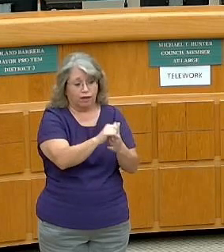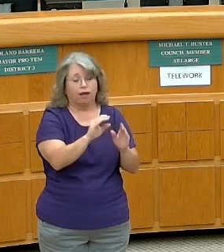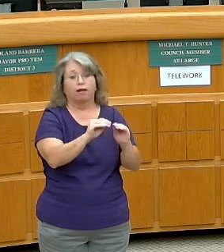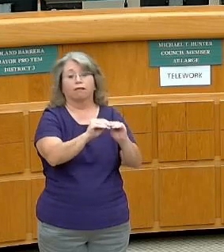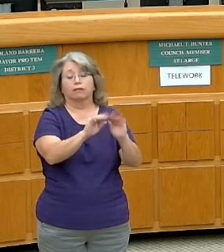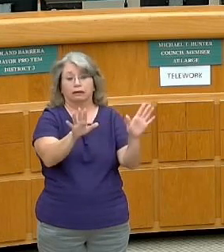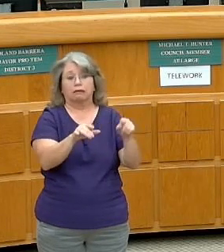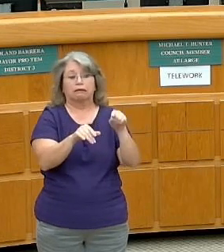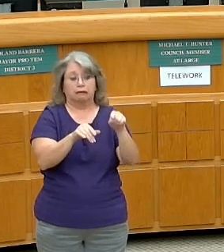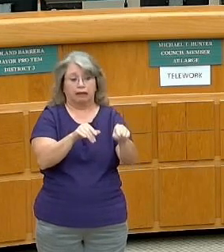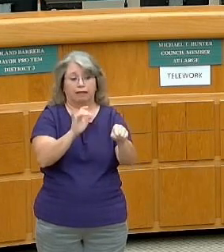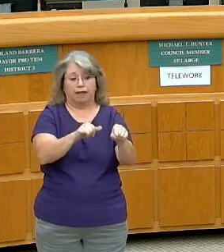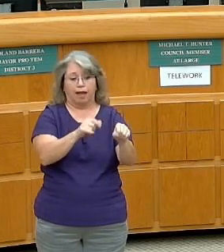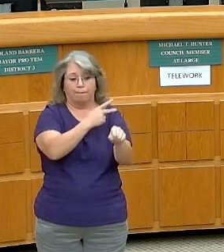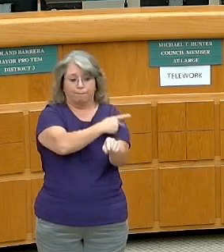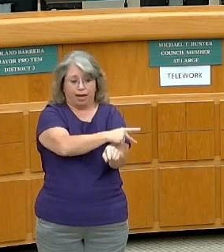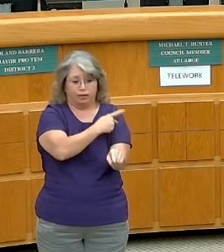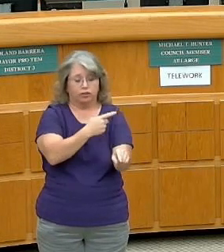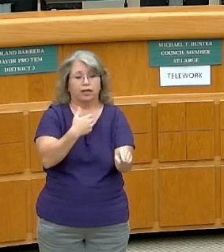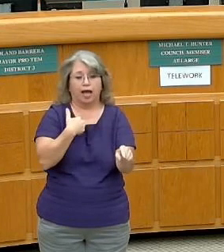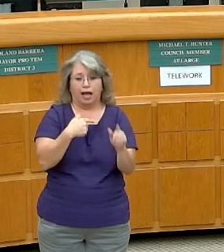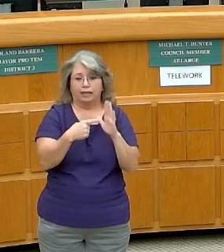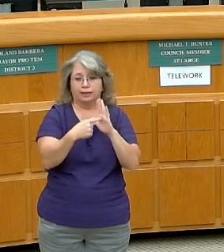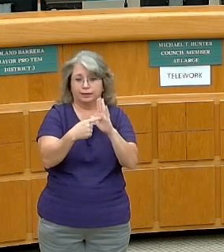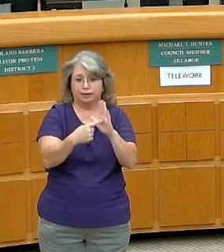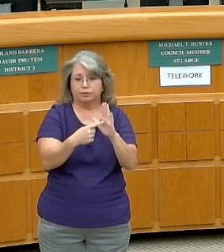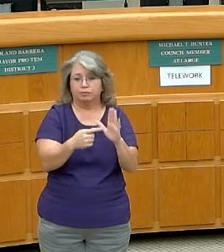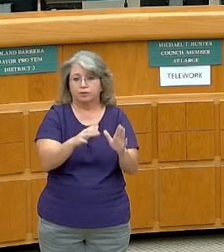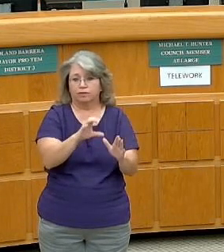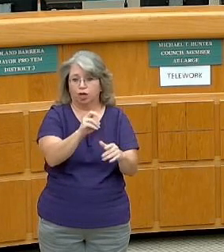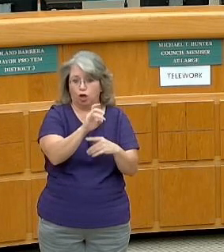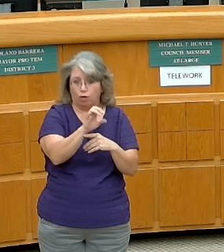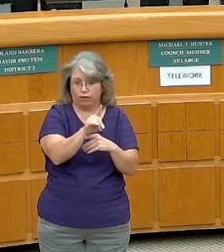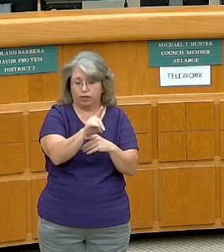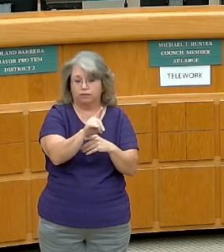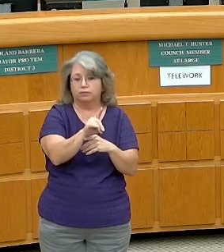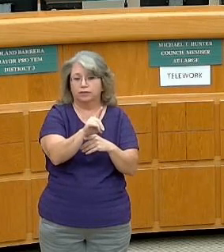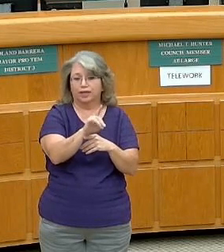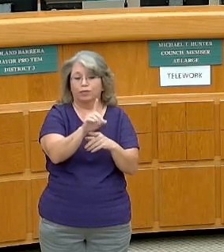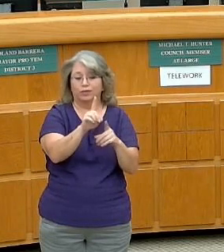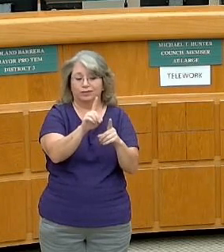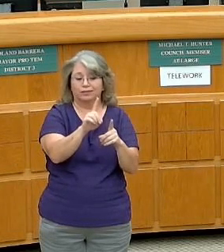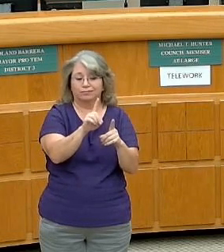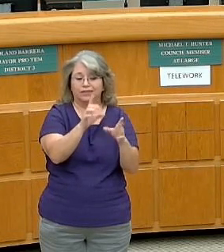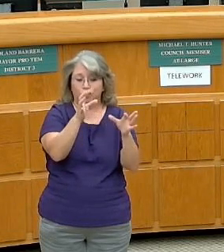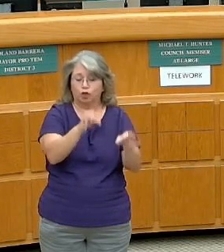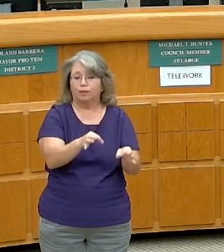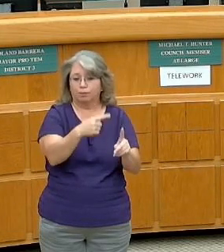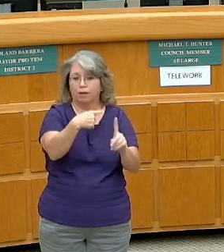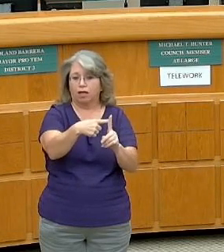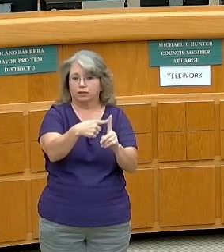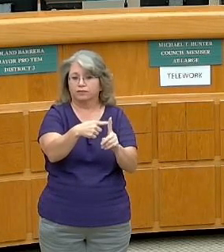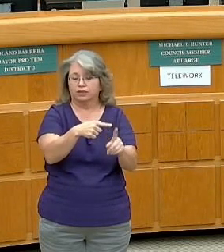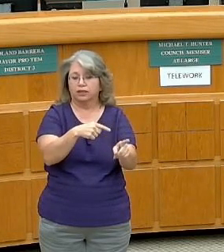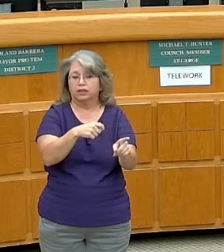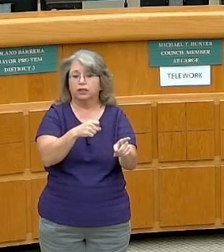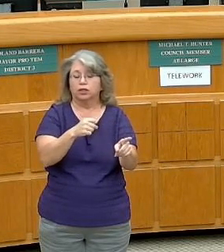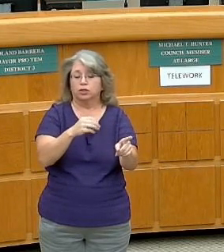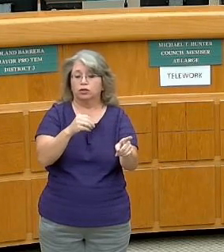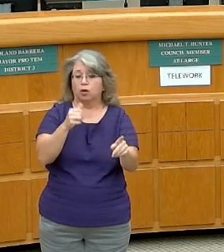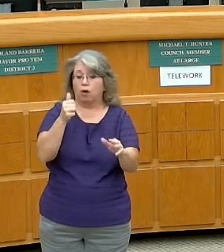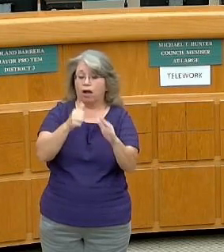he had symptoms for COVID, was tested, and was deemed to be positive that day. So in the abundance of caution, we placed